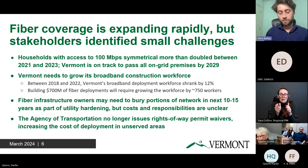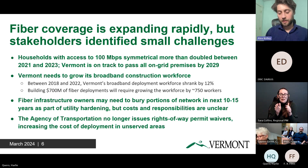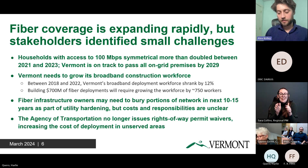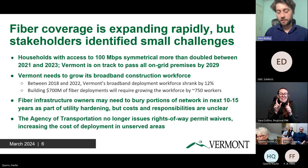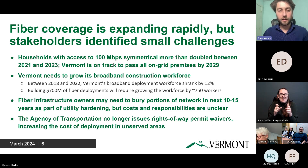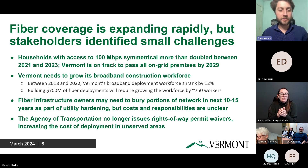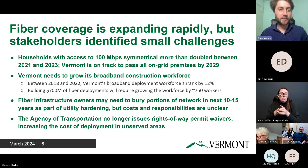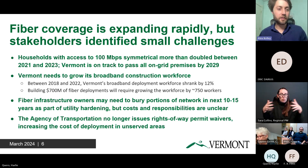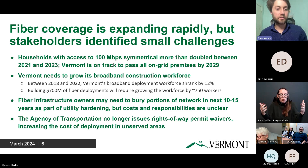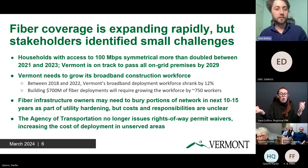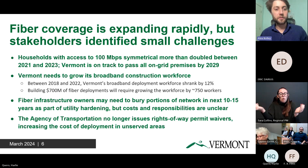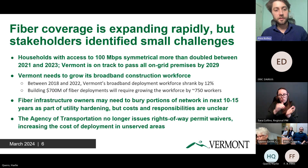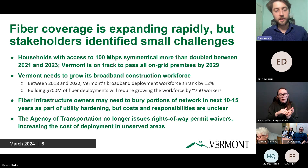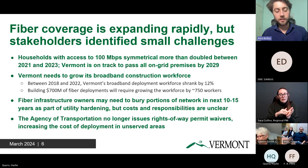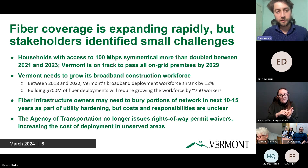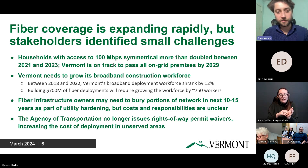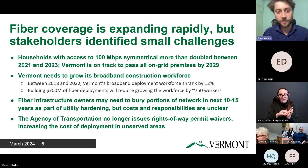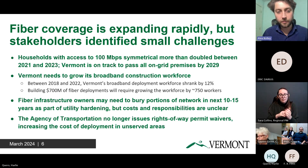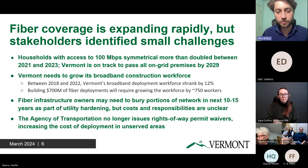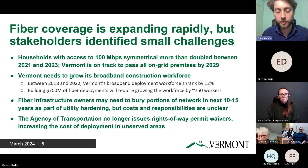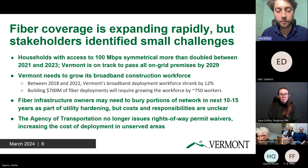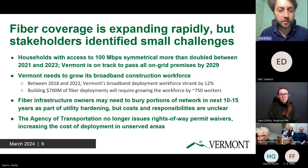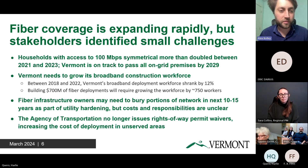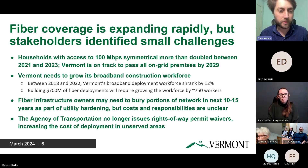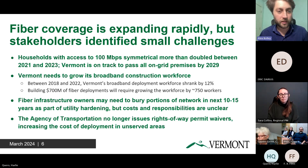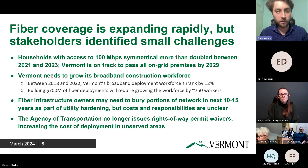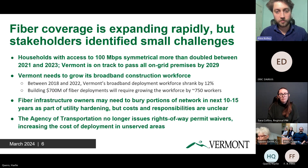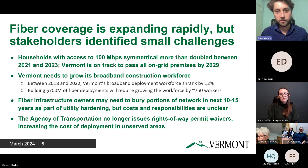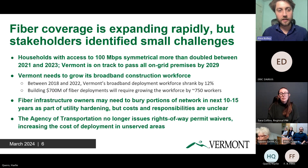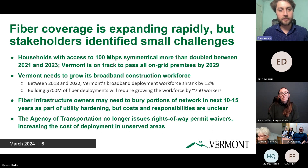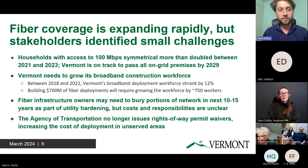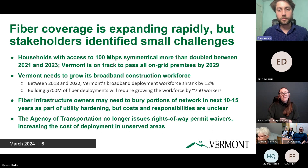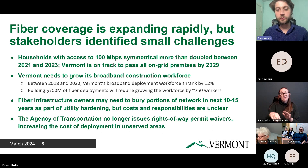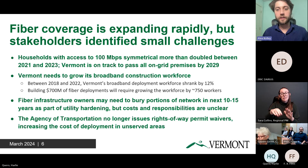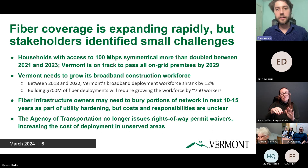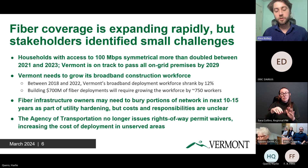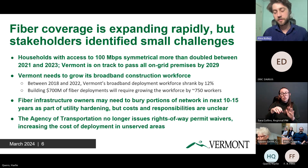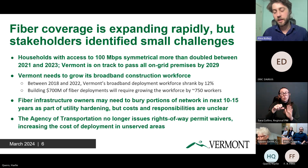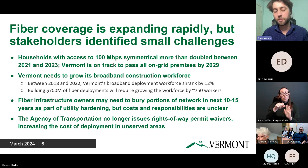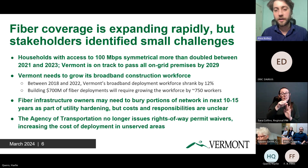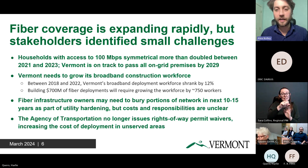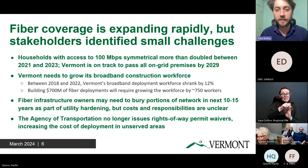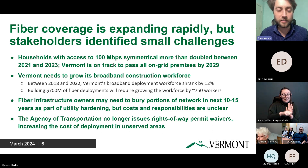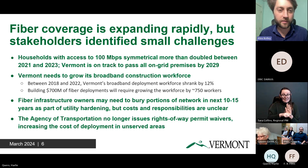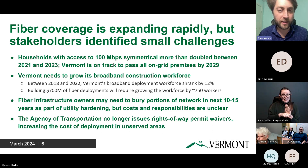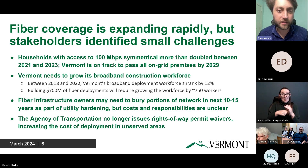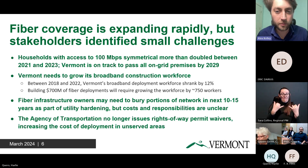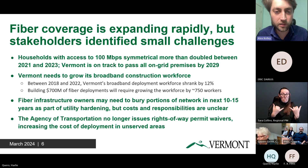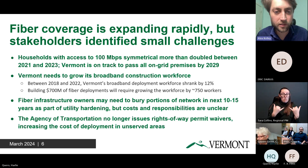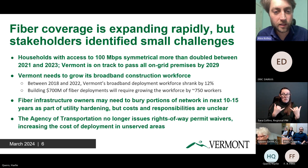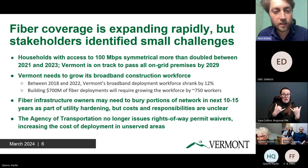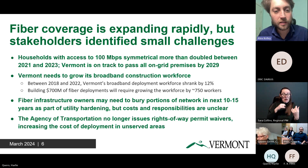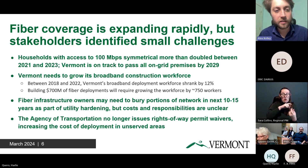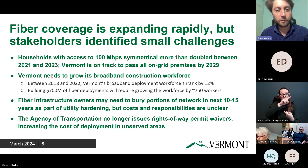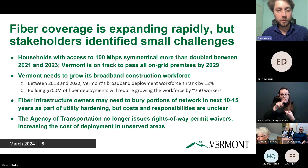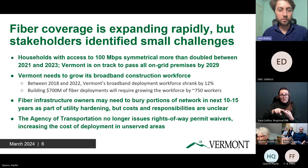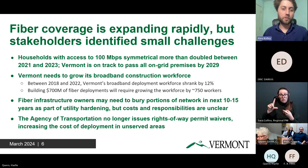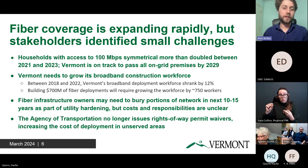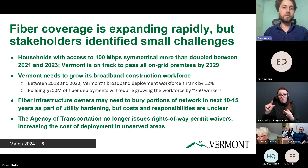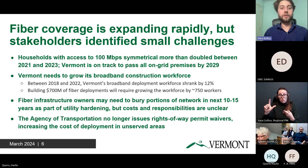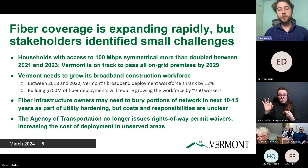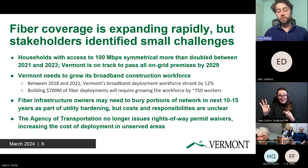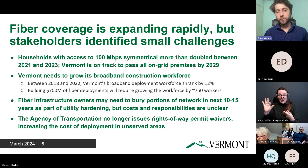state to spend about $700 million in fiber deployments from here through the end of 2029, which is the upper end of that estimate,